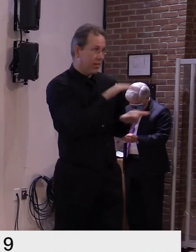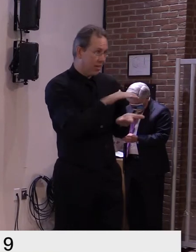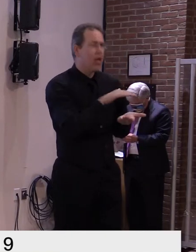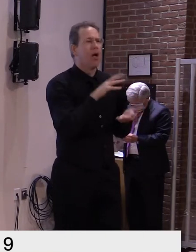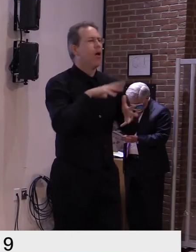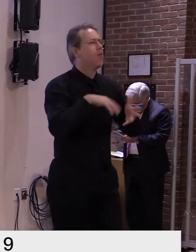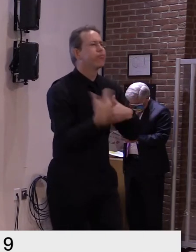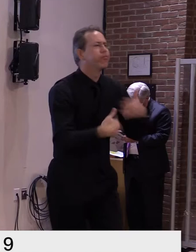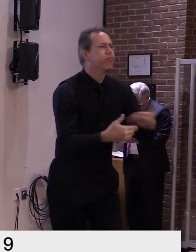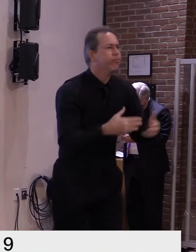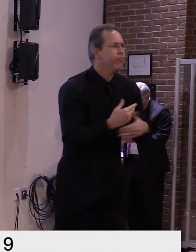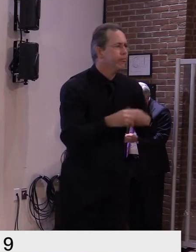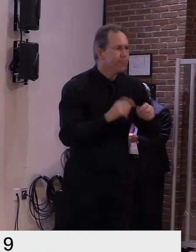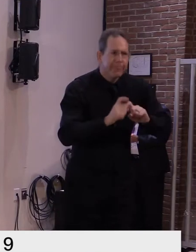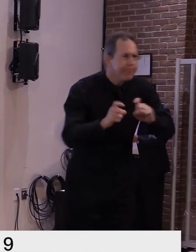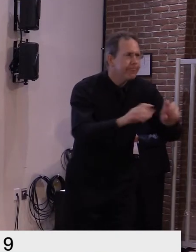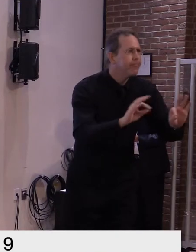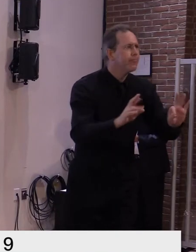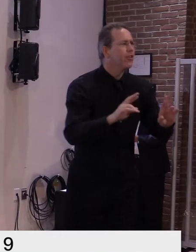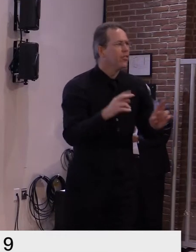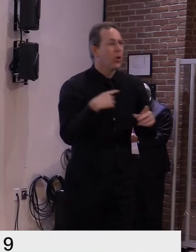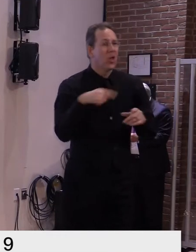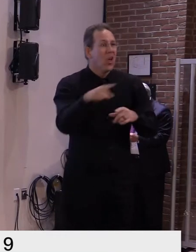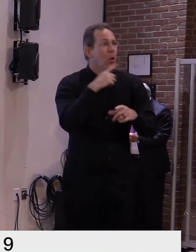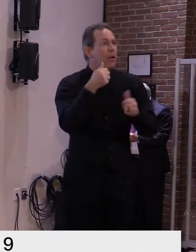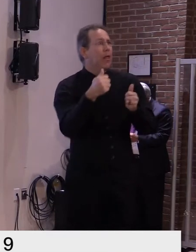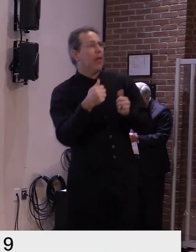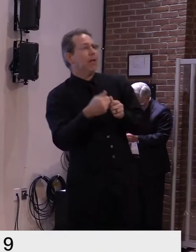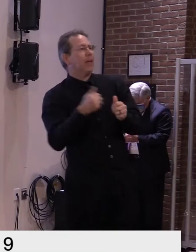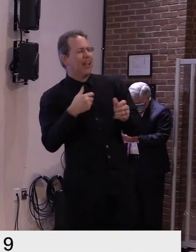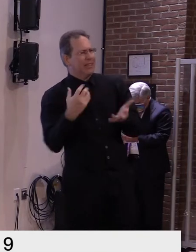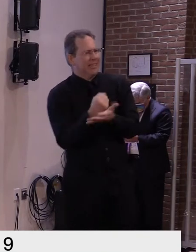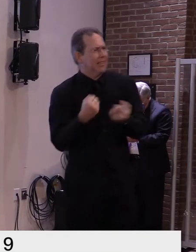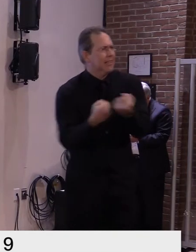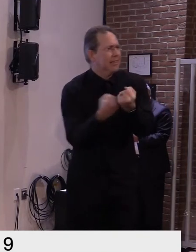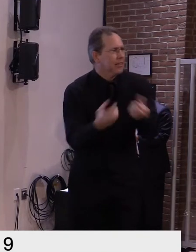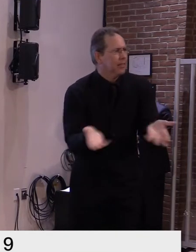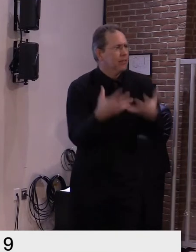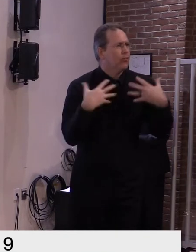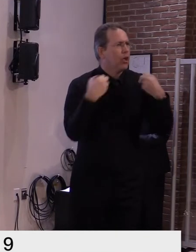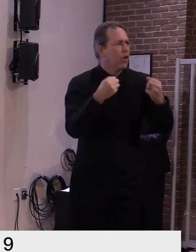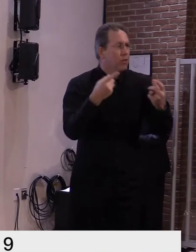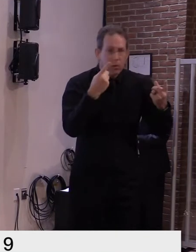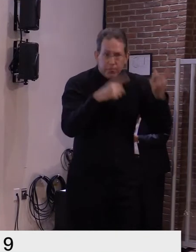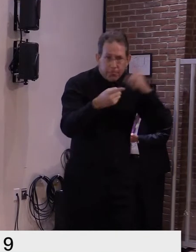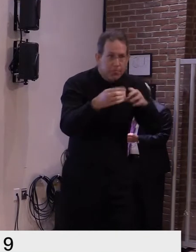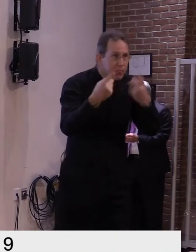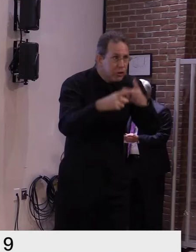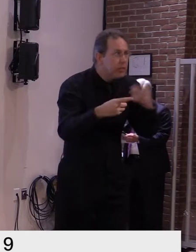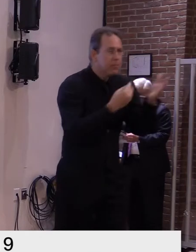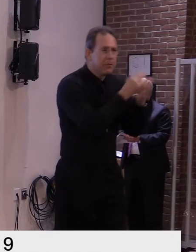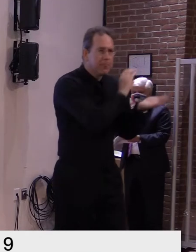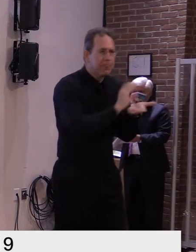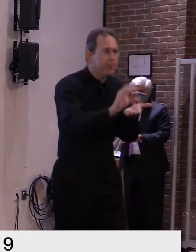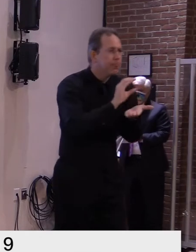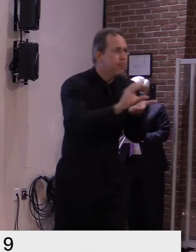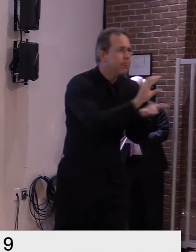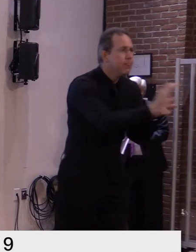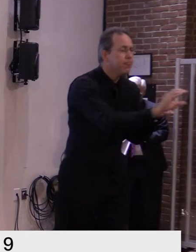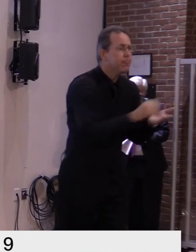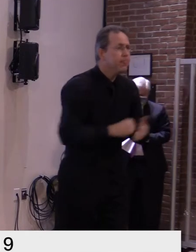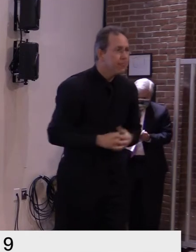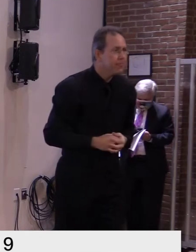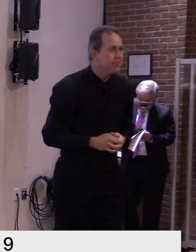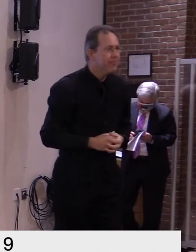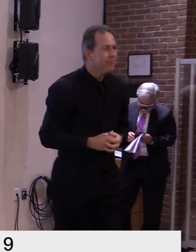planning so that we can ensure that we maximize the use of the funds for that recovery work. My initial impression as of this week is